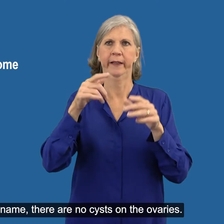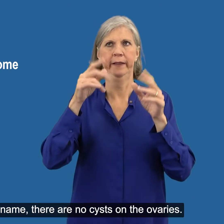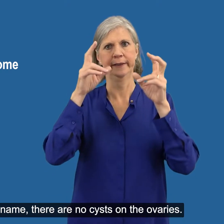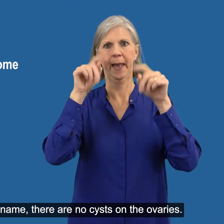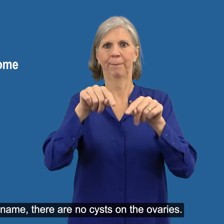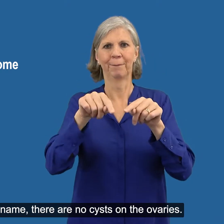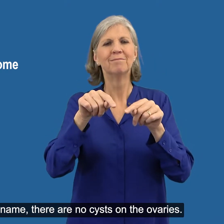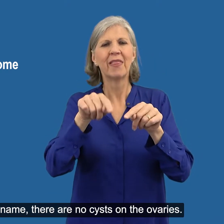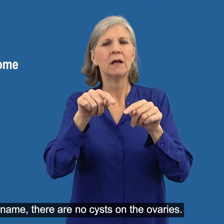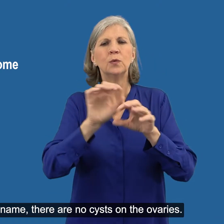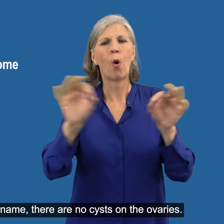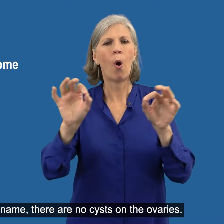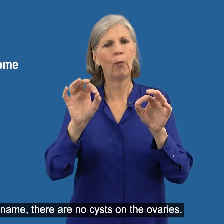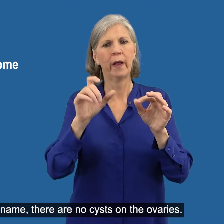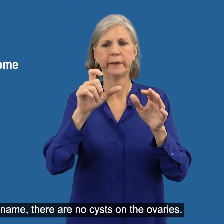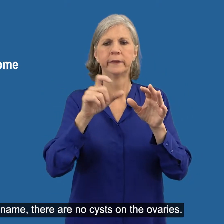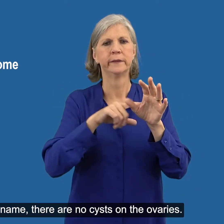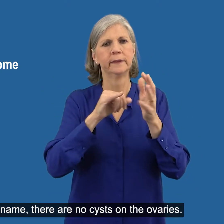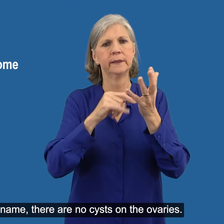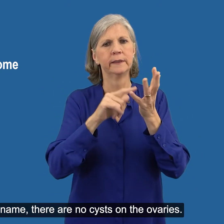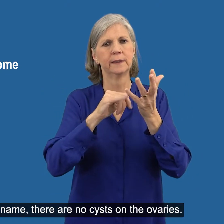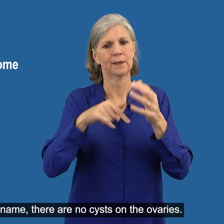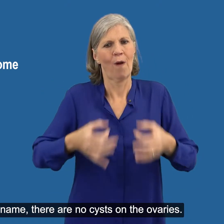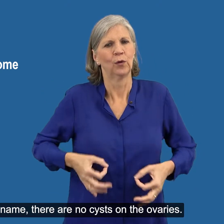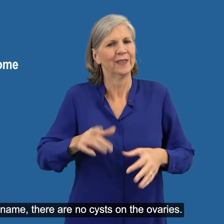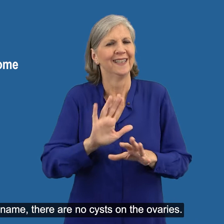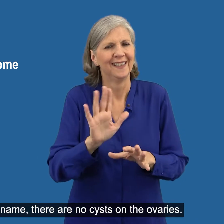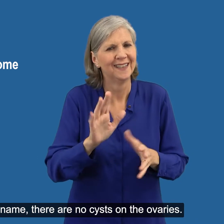Despite the name, there are no cysts on the ovaries.